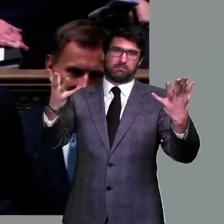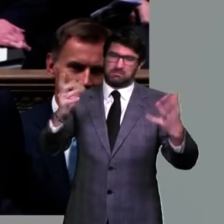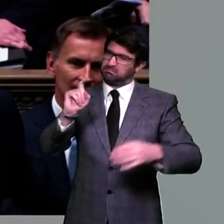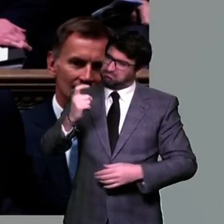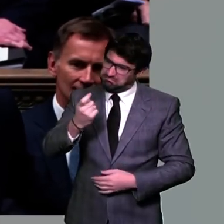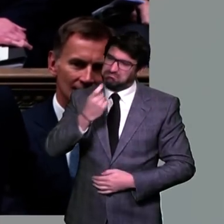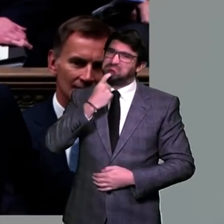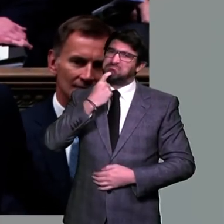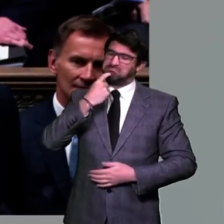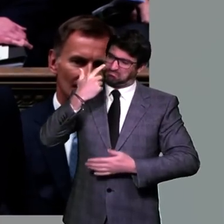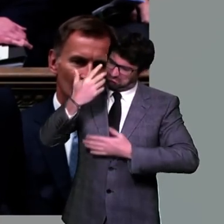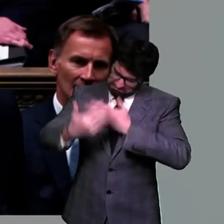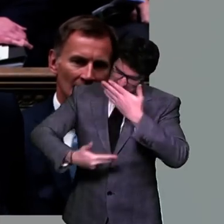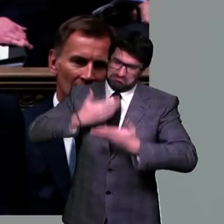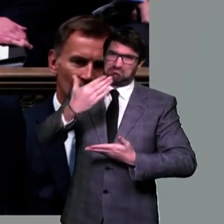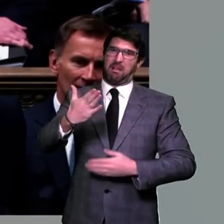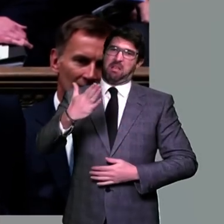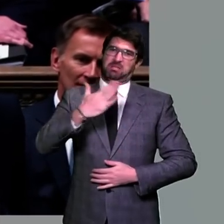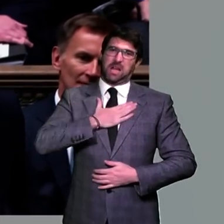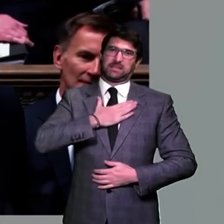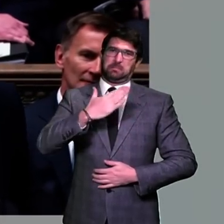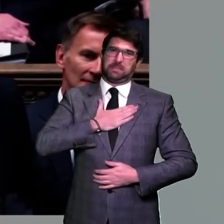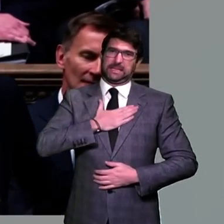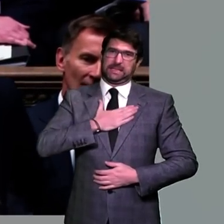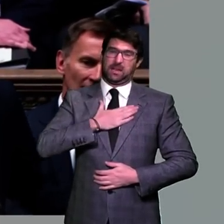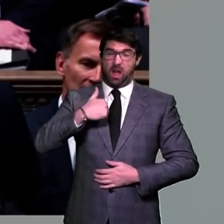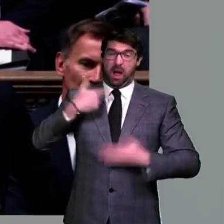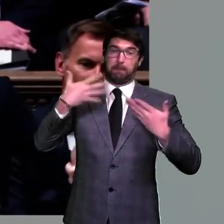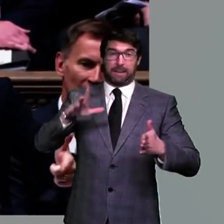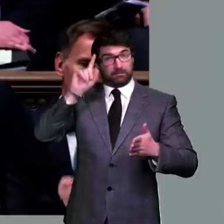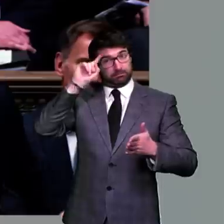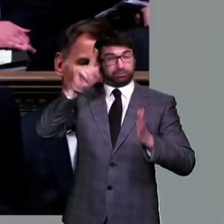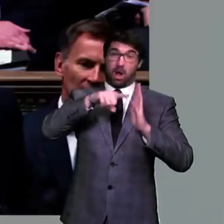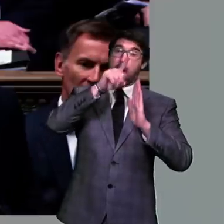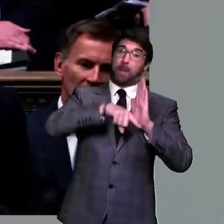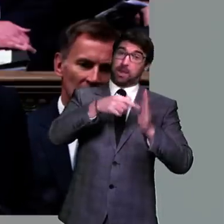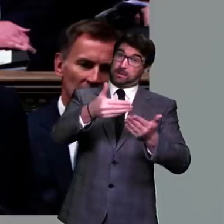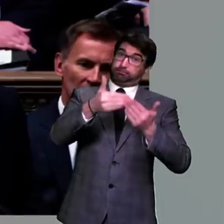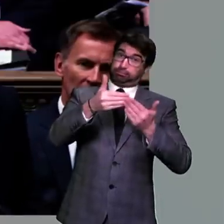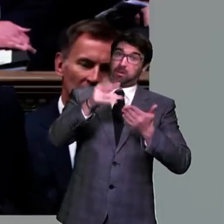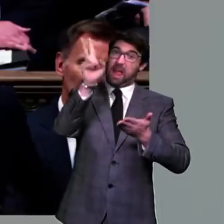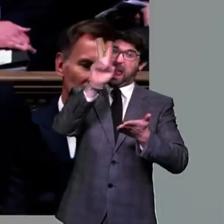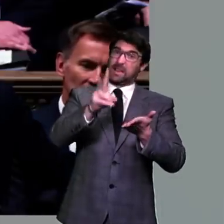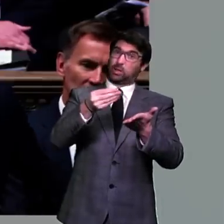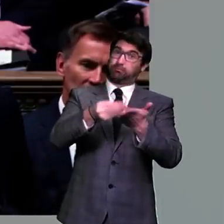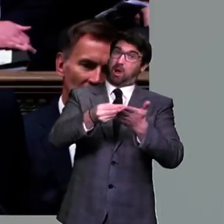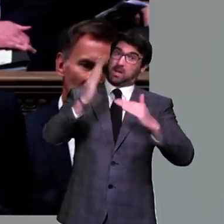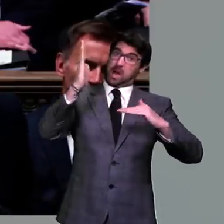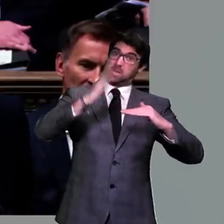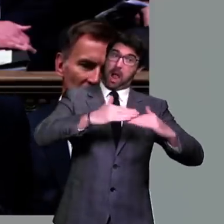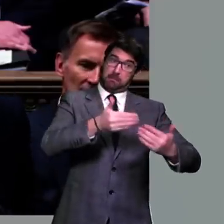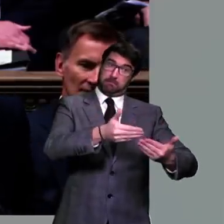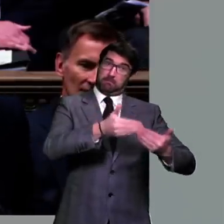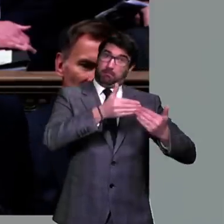quitter. We have delivered on the energy price guarantee. We've delivered on the energy price guarantee. We've